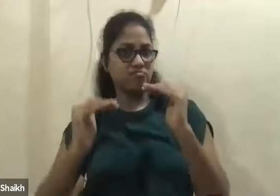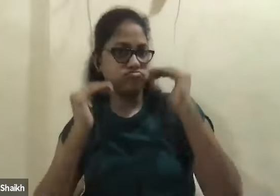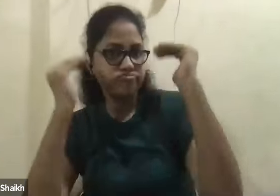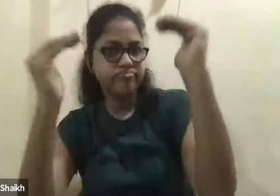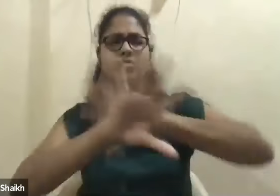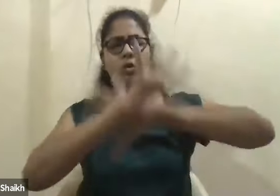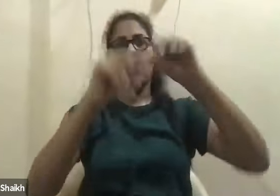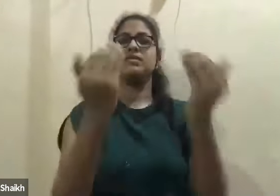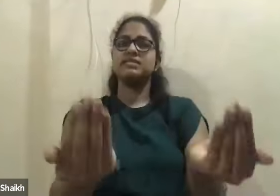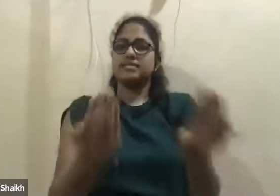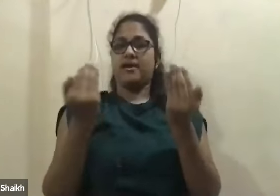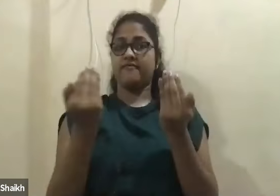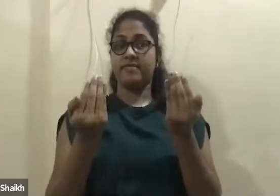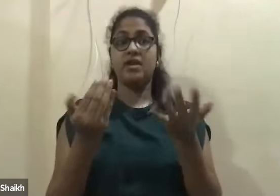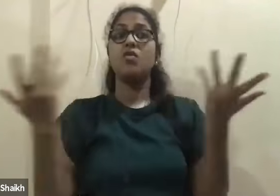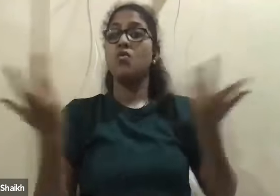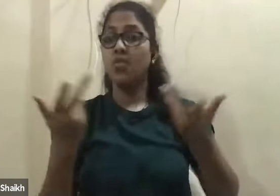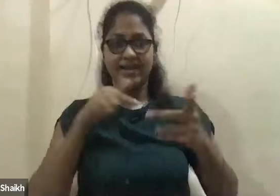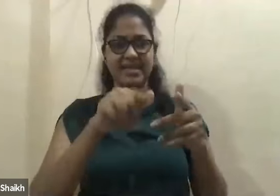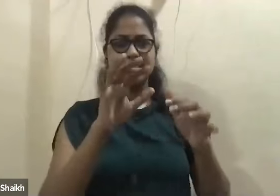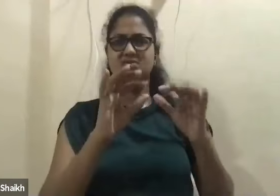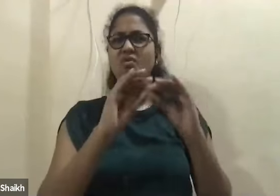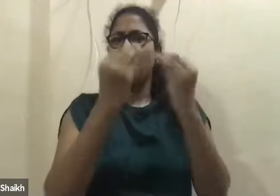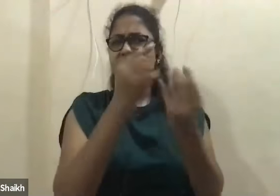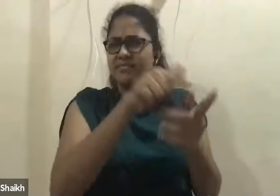this entity that we made is actually